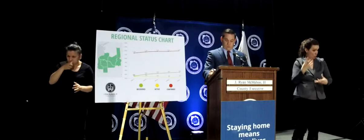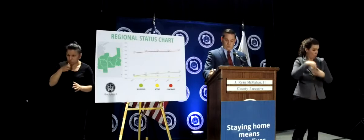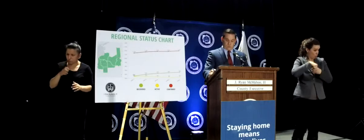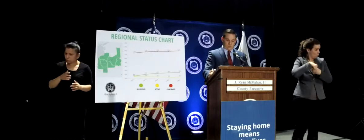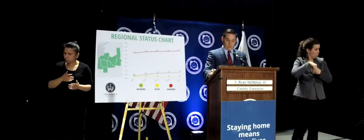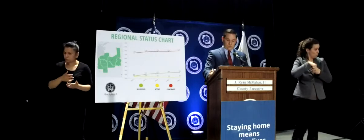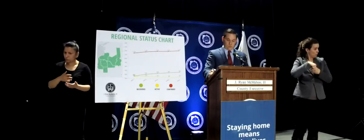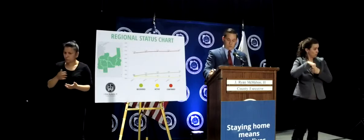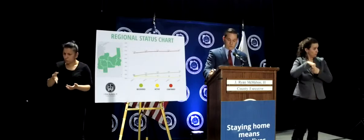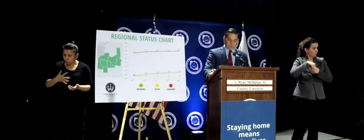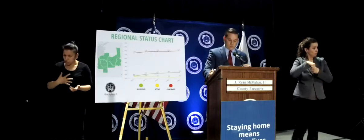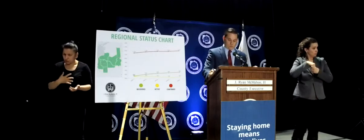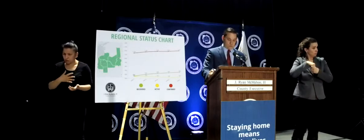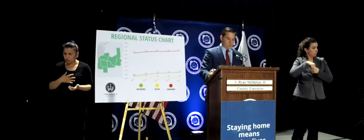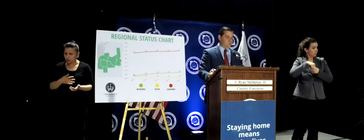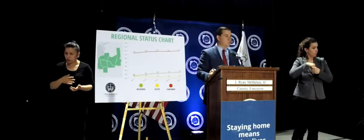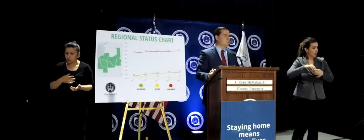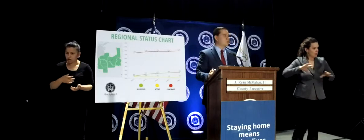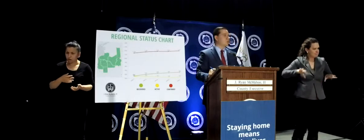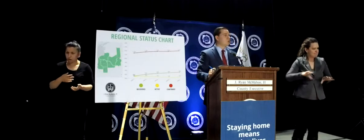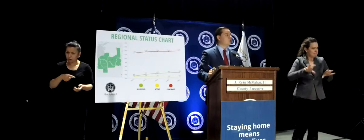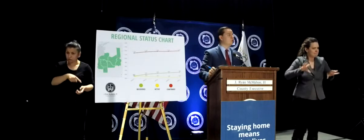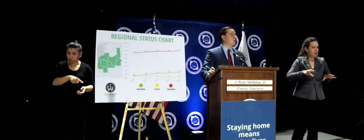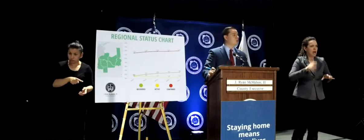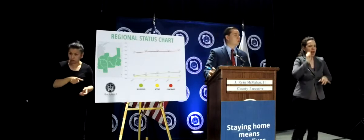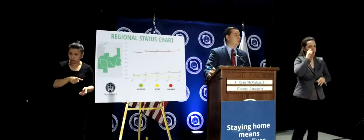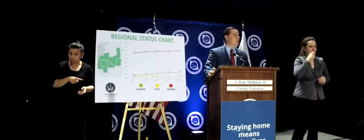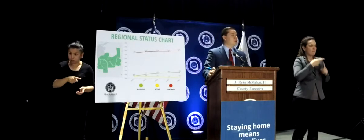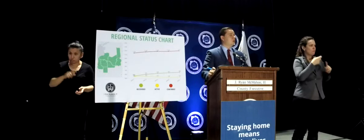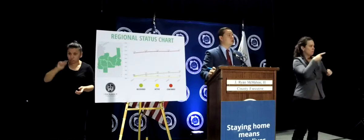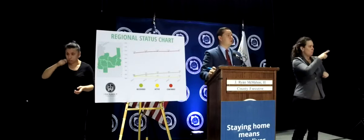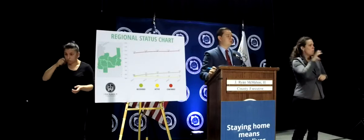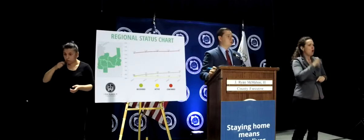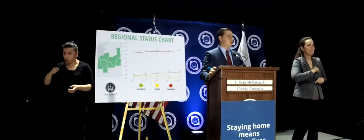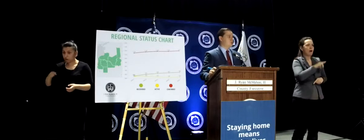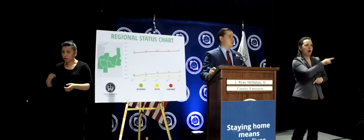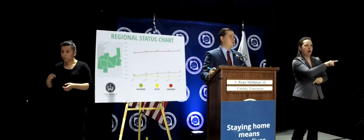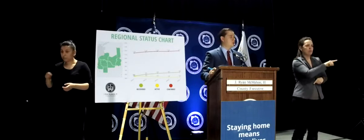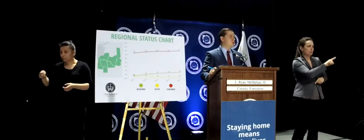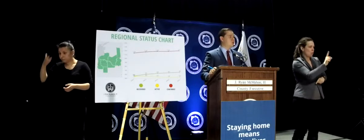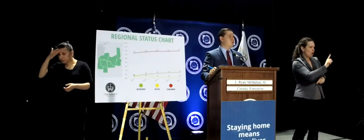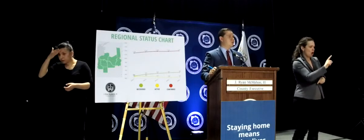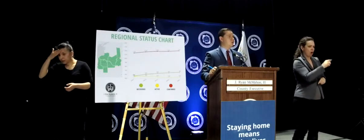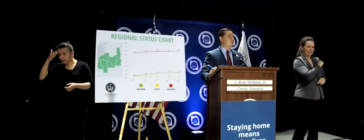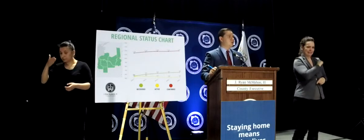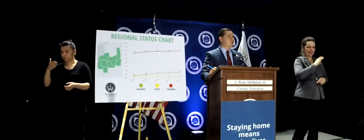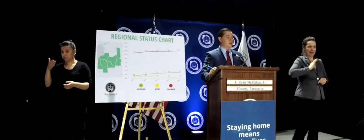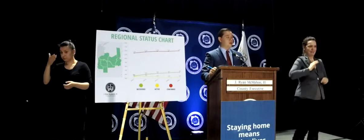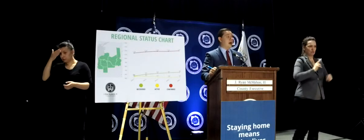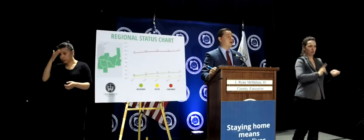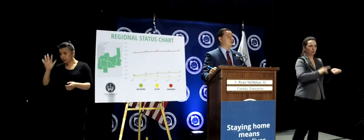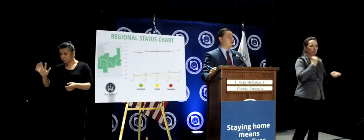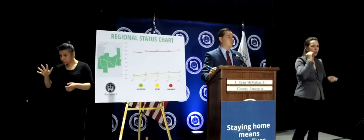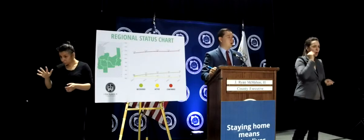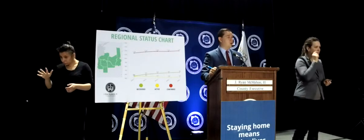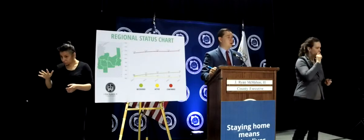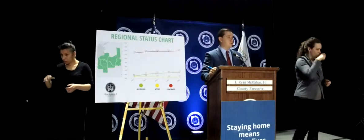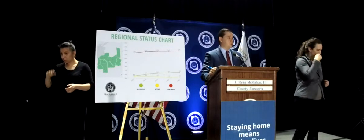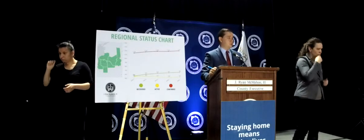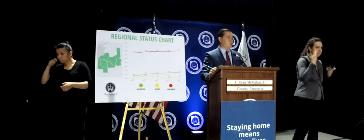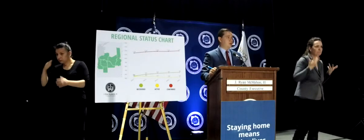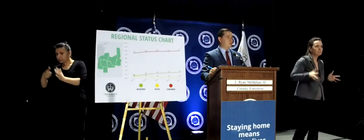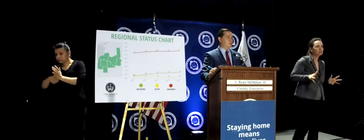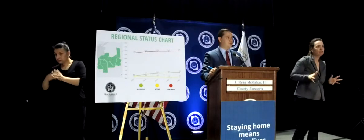proactive testing going out into senior living facilities. Do they also include Walmart? They do not include